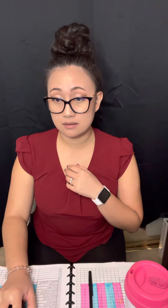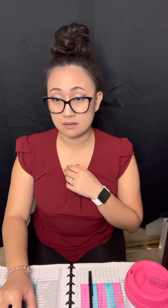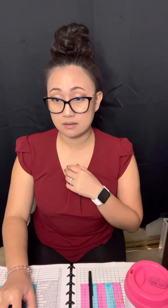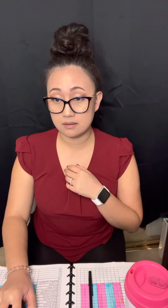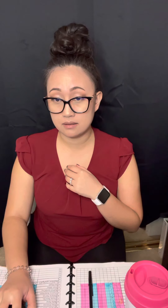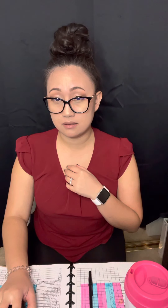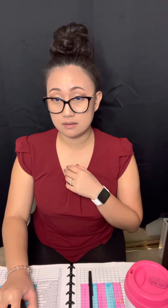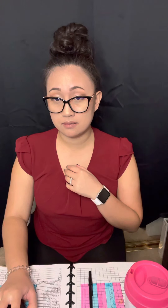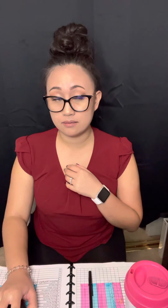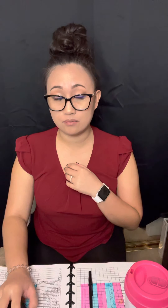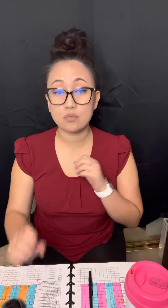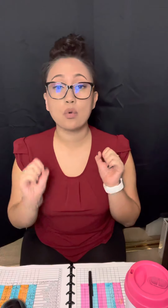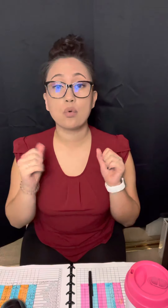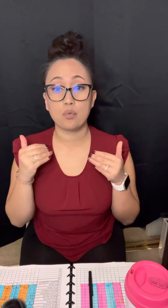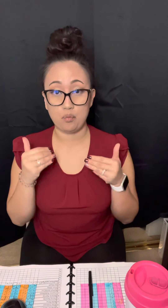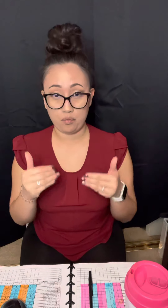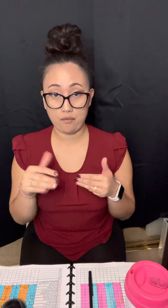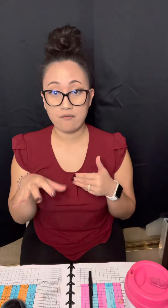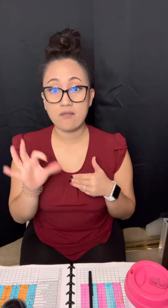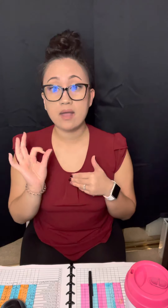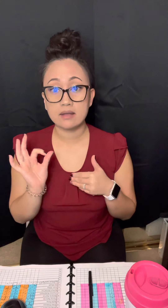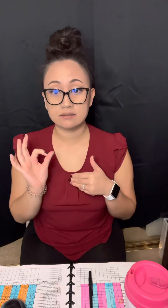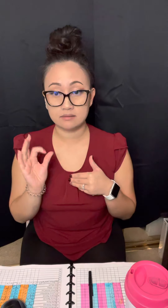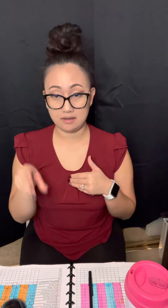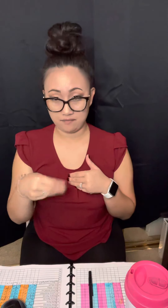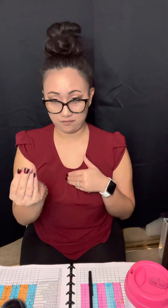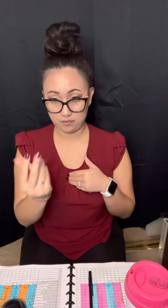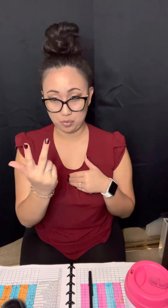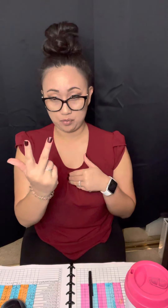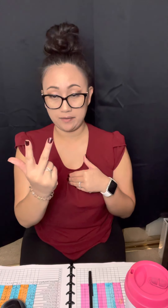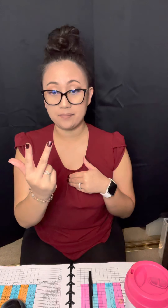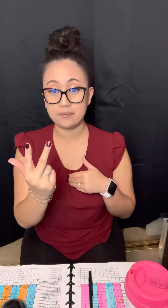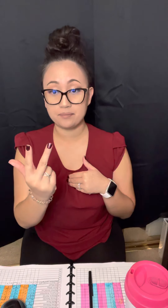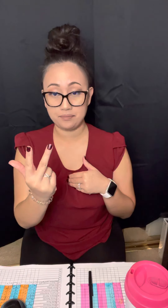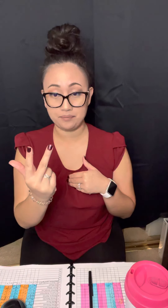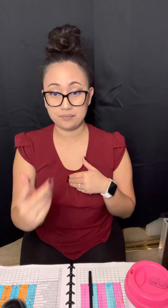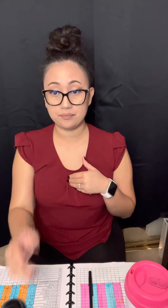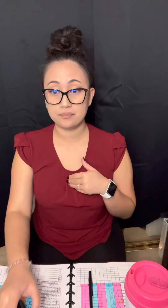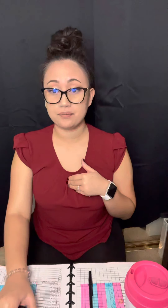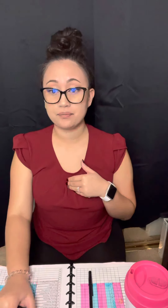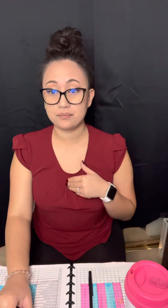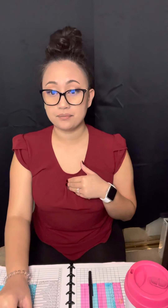go find them? I gave you 3 of them. Good question. So we're going to type in